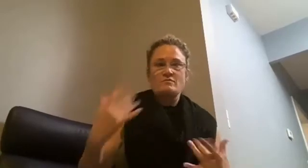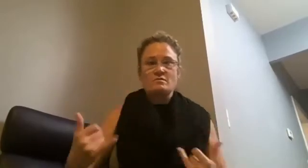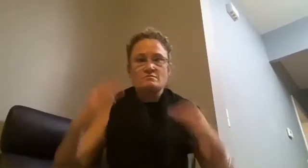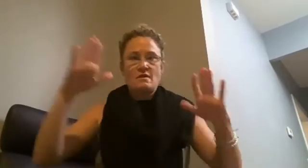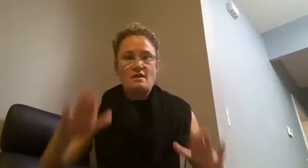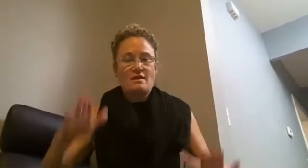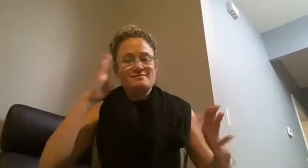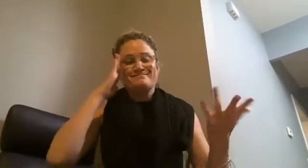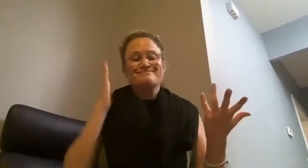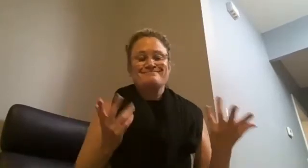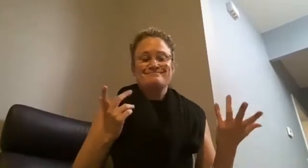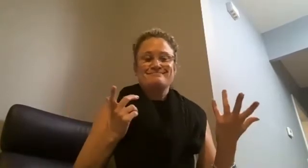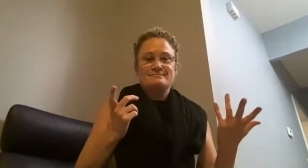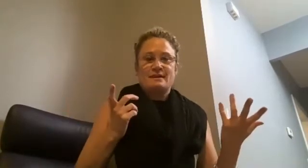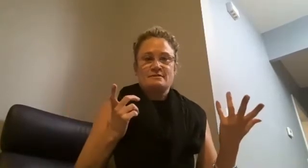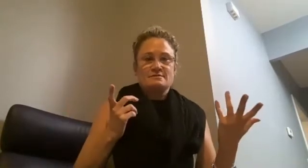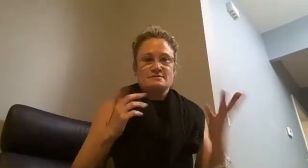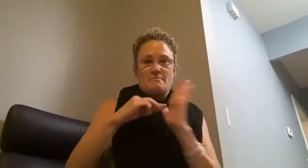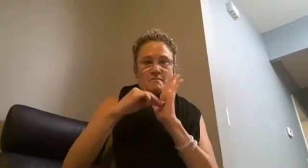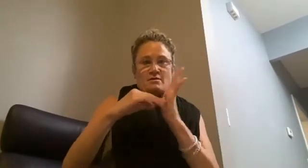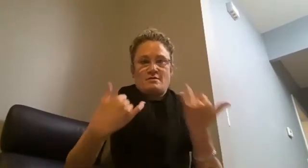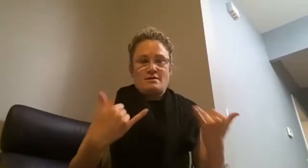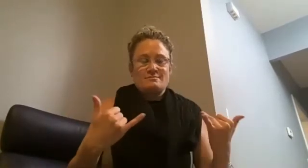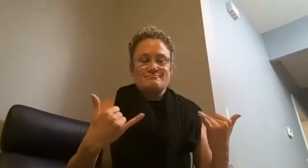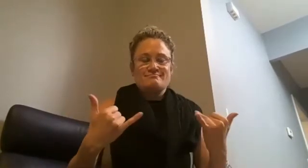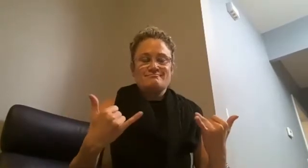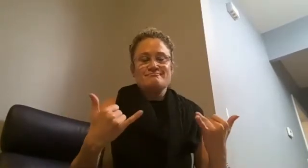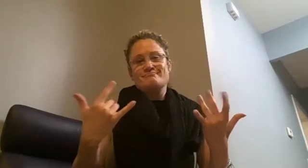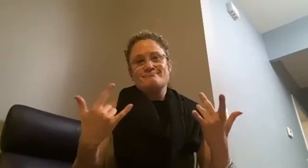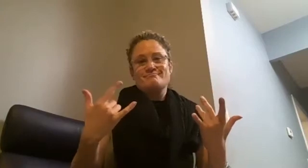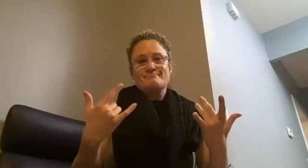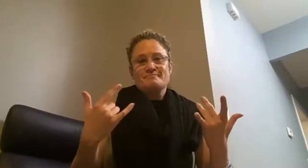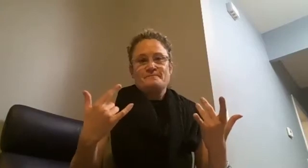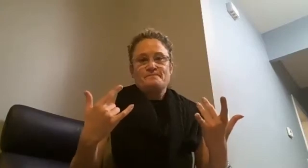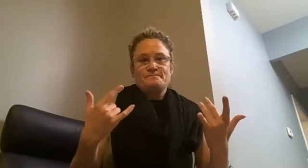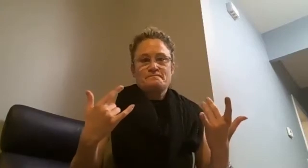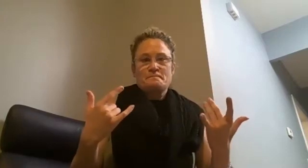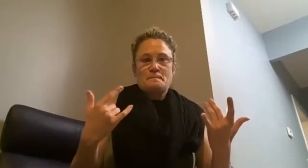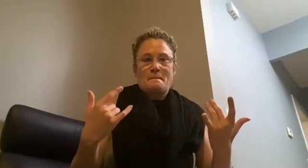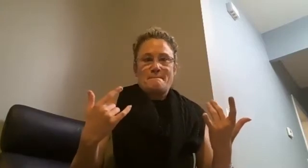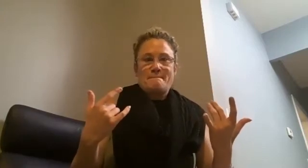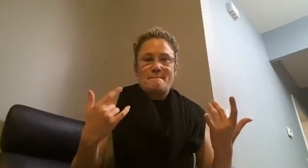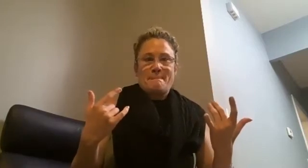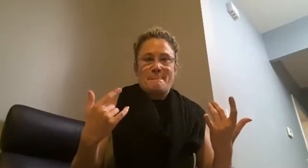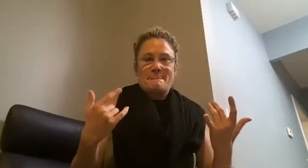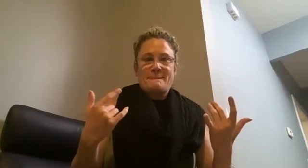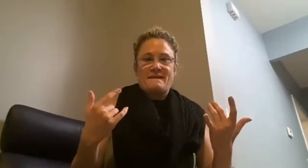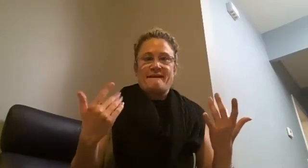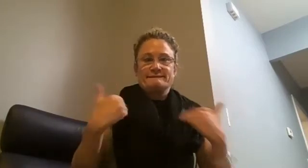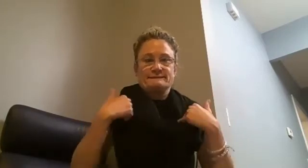ultimately sort of the model that I have based my sobriety on. And I've had a lot of fundamentally incredible moments in